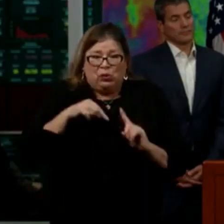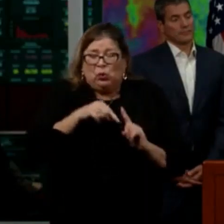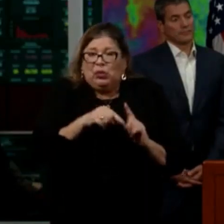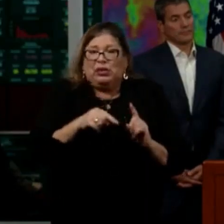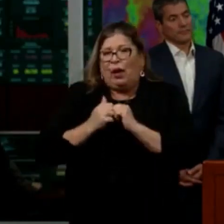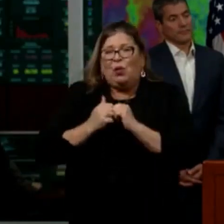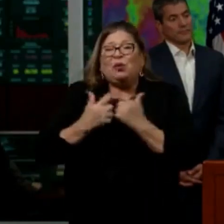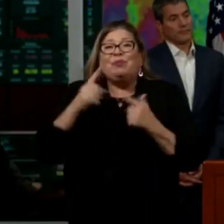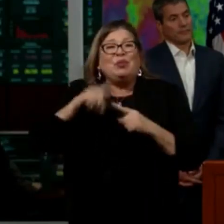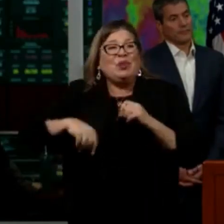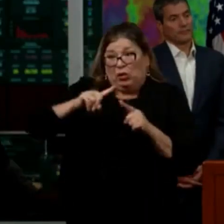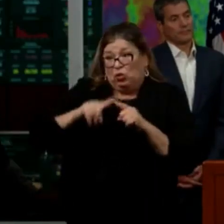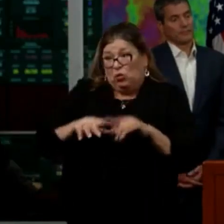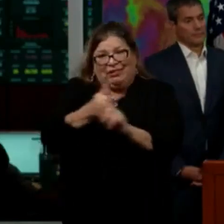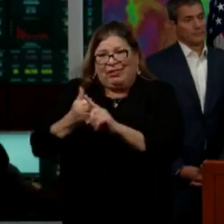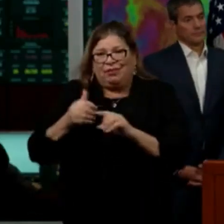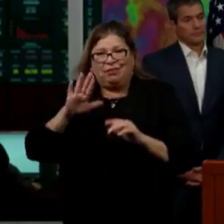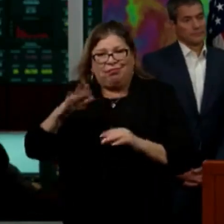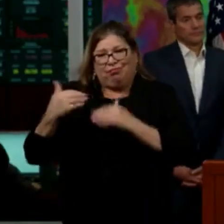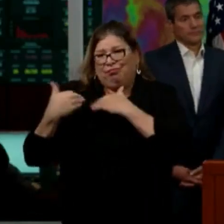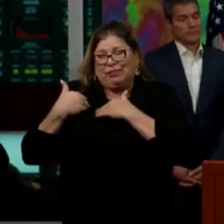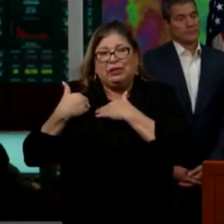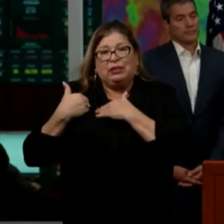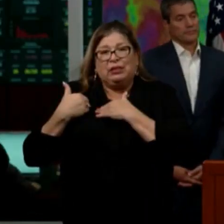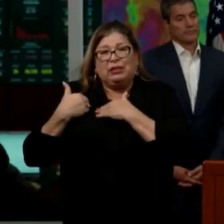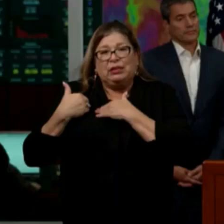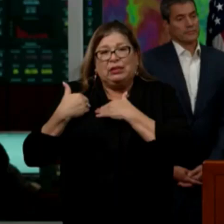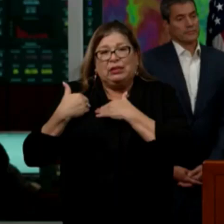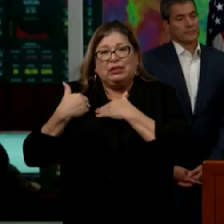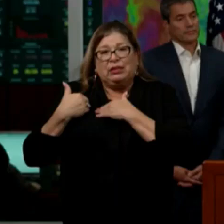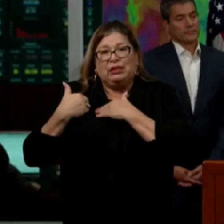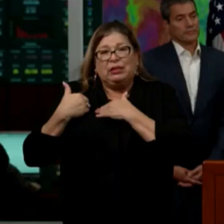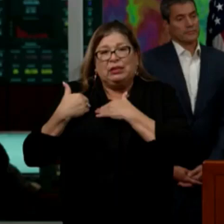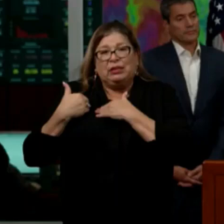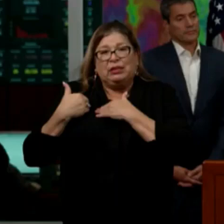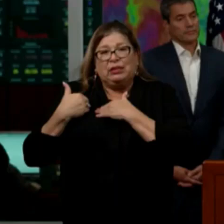best thing against everything, people stay off the road.